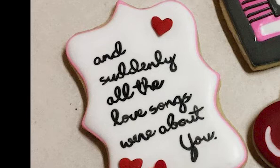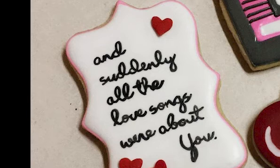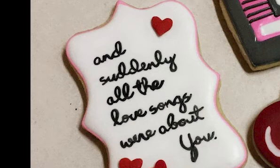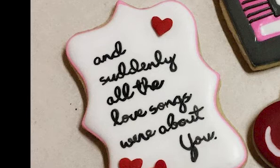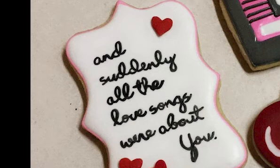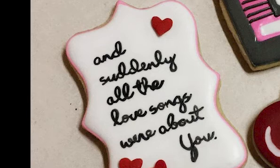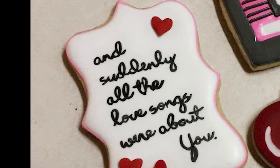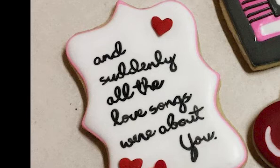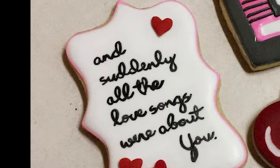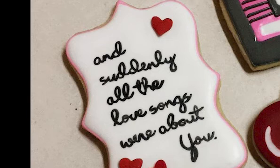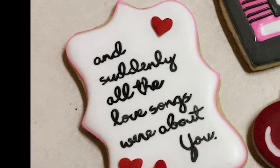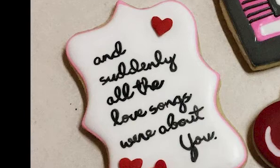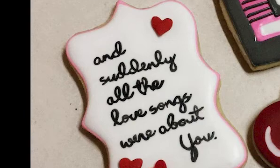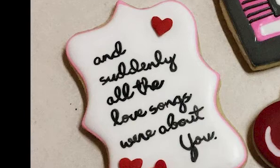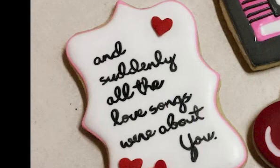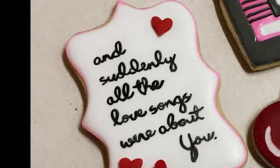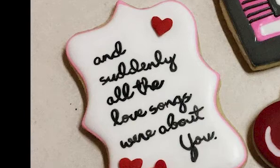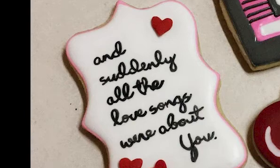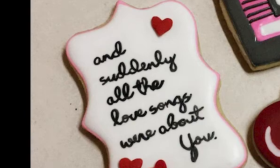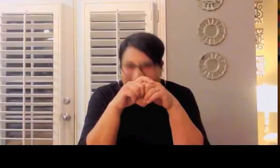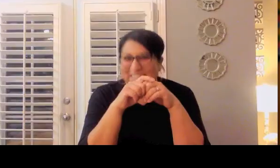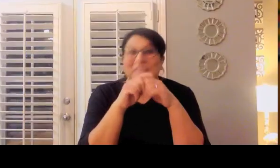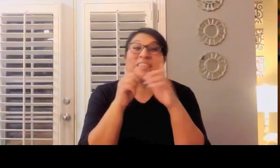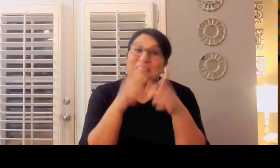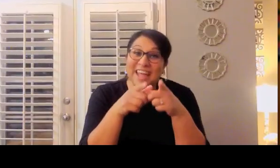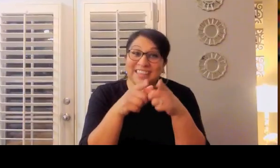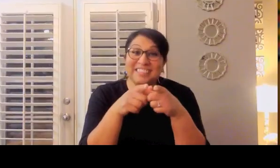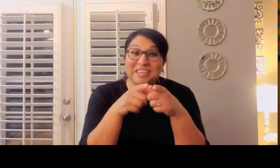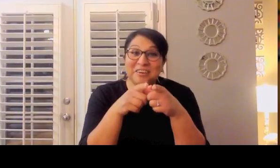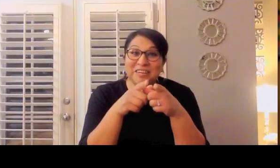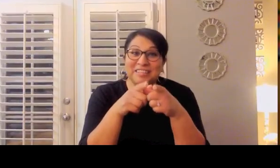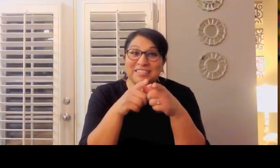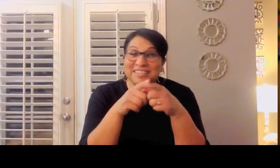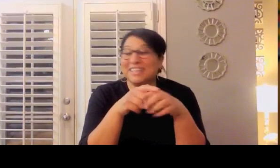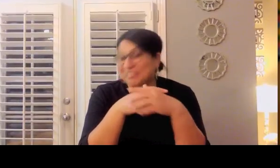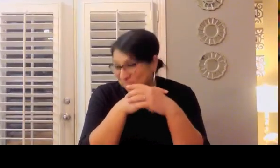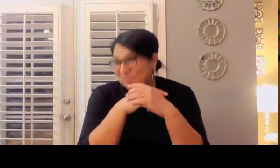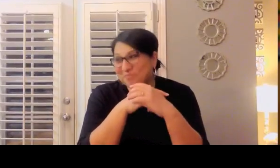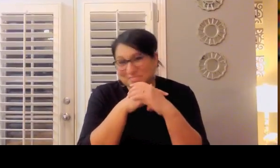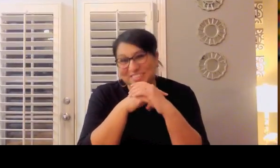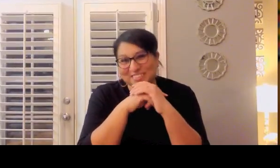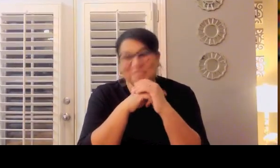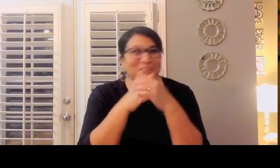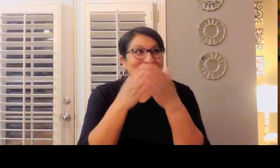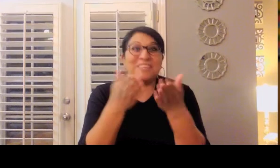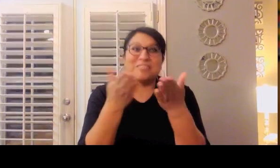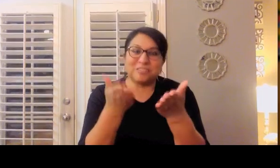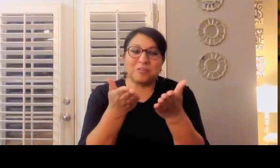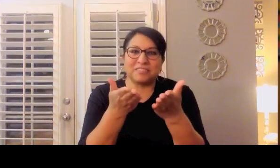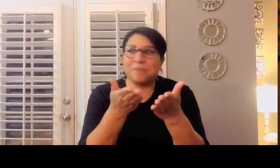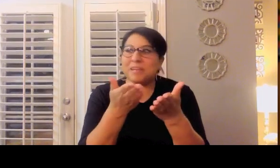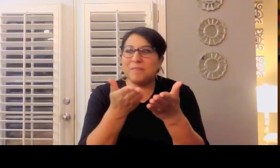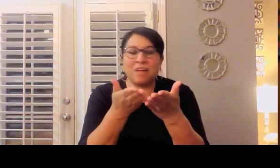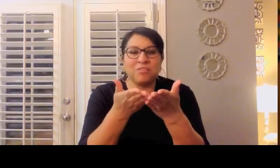they just came out so cool, and they were still so delicious. And I think those have been my favorite ones. Those are my favorite ones that thank you.